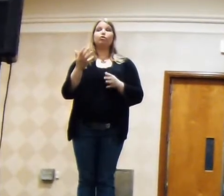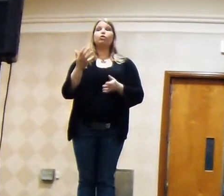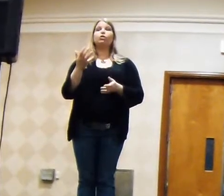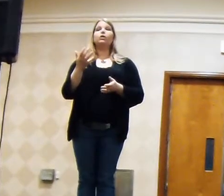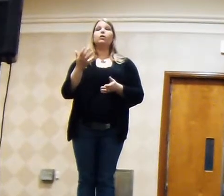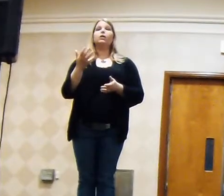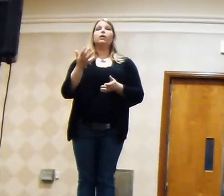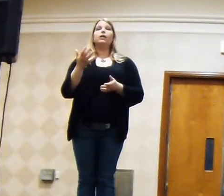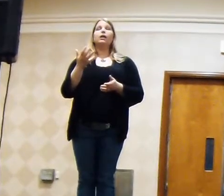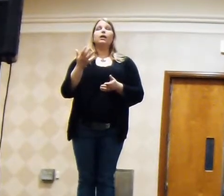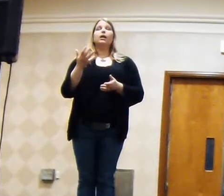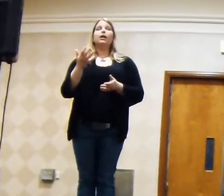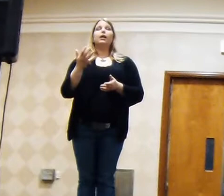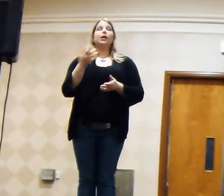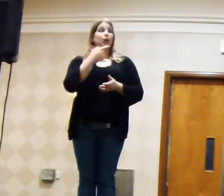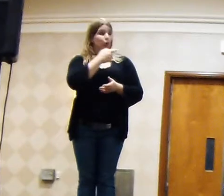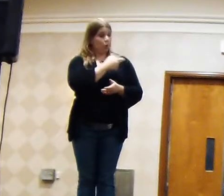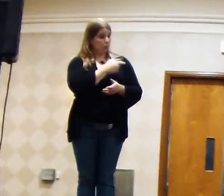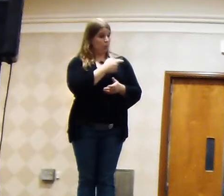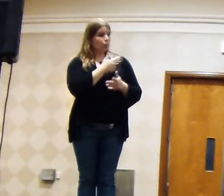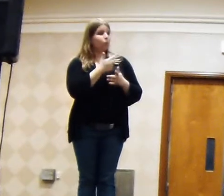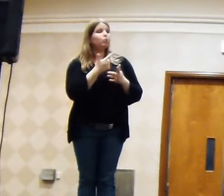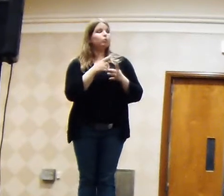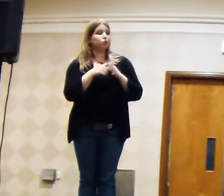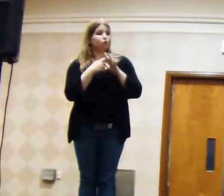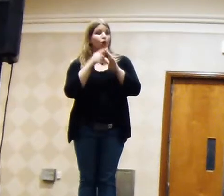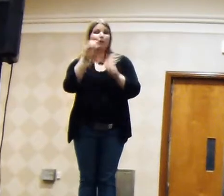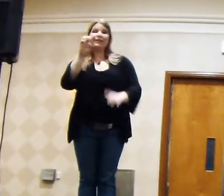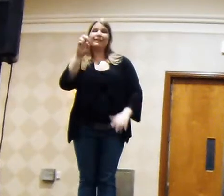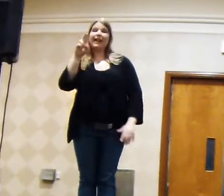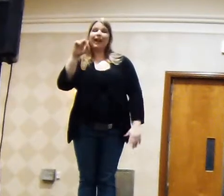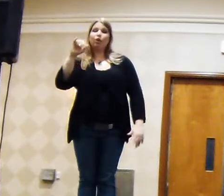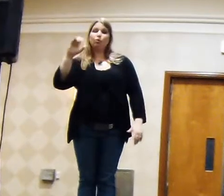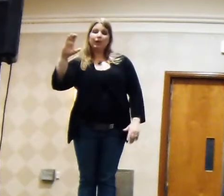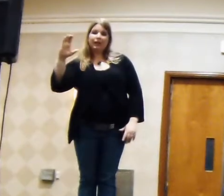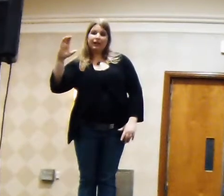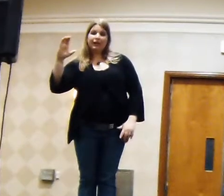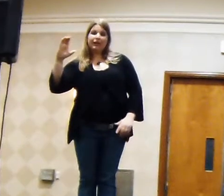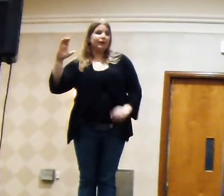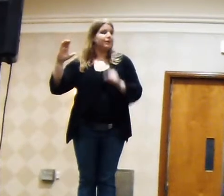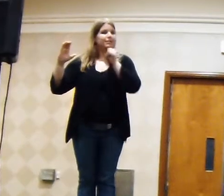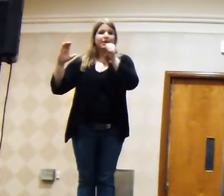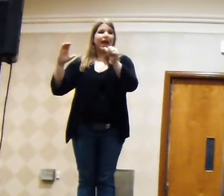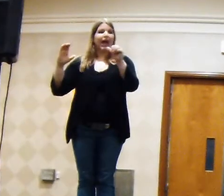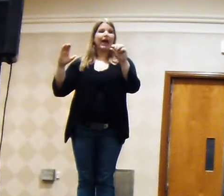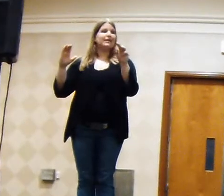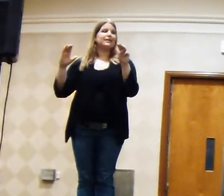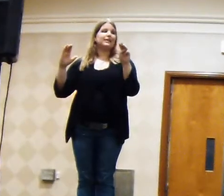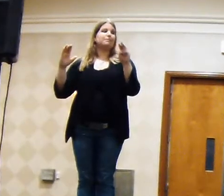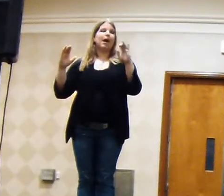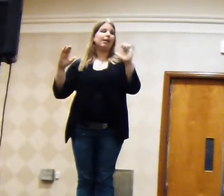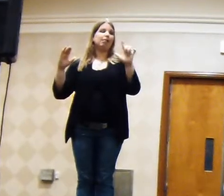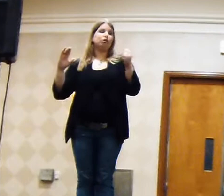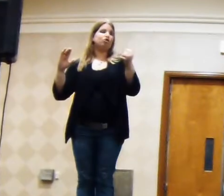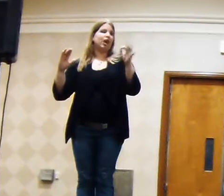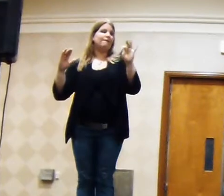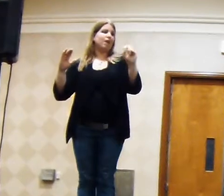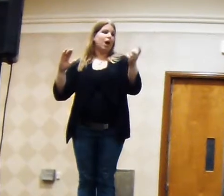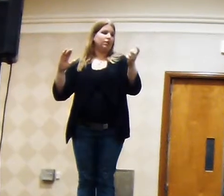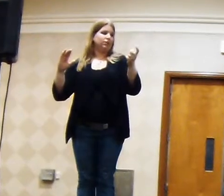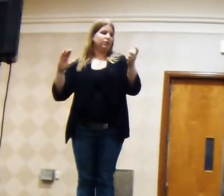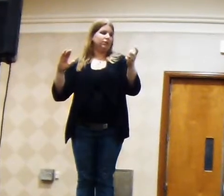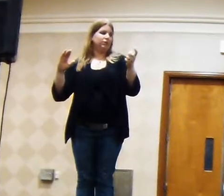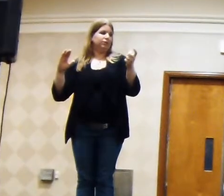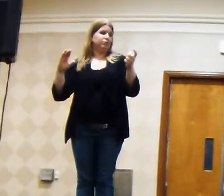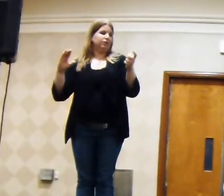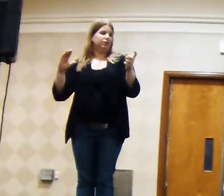guess it's fairly well known that you guys started out with Eric Stoltz instead of Michael J. Fox. It's been kind of one of those things that's always sort of